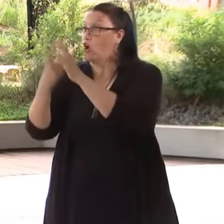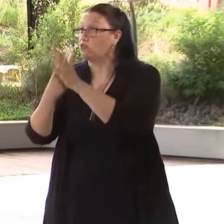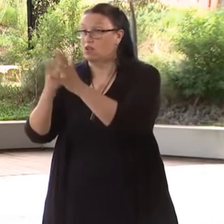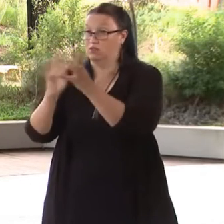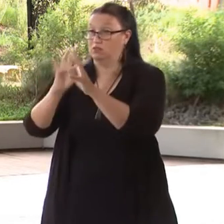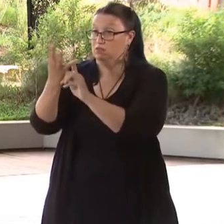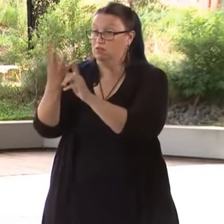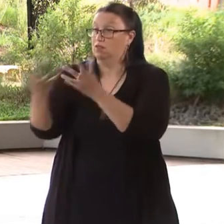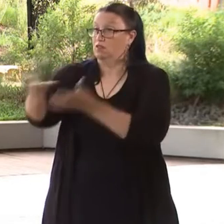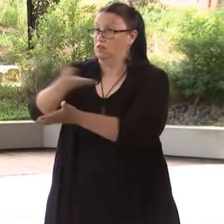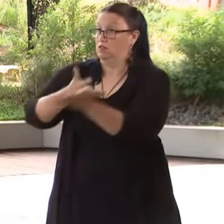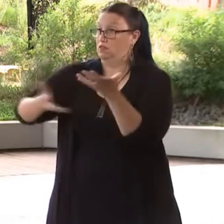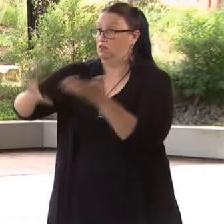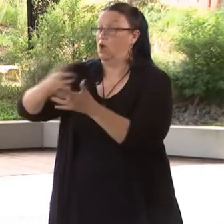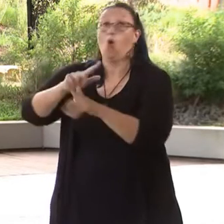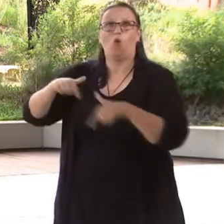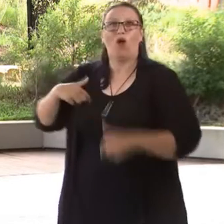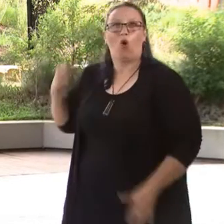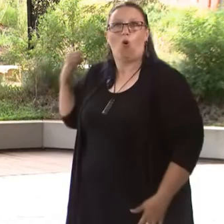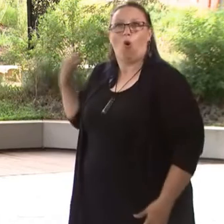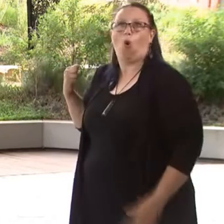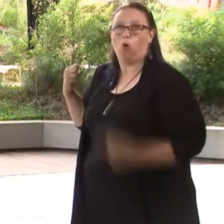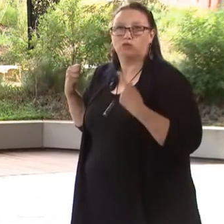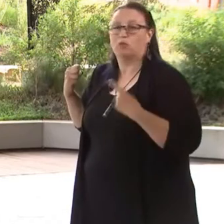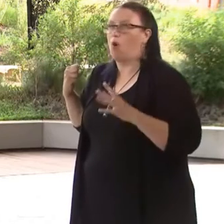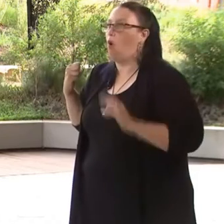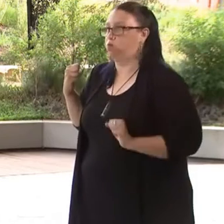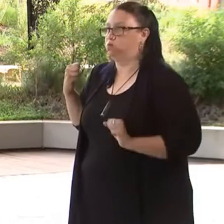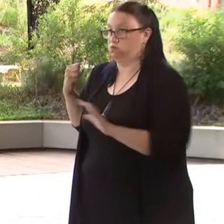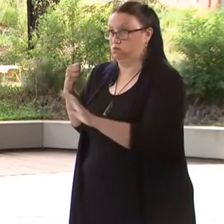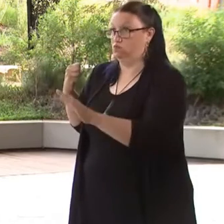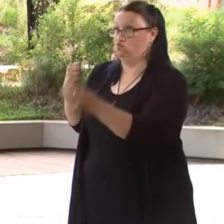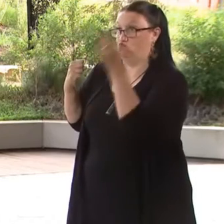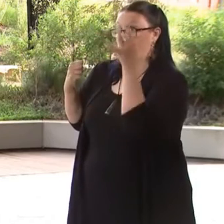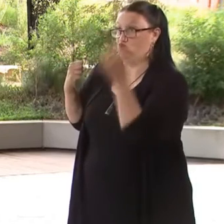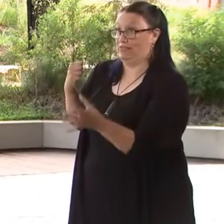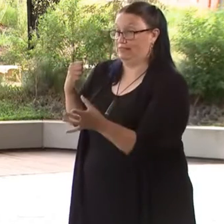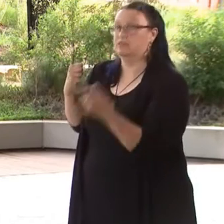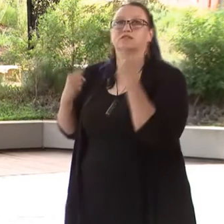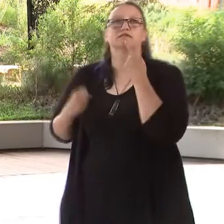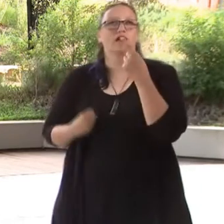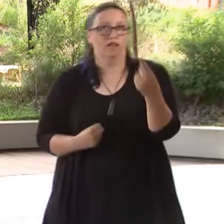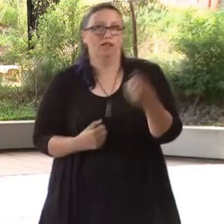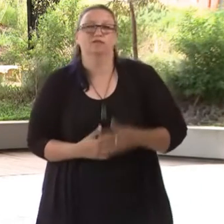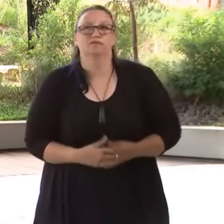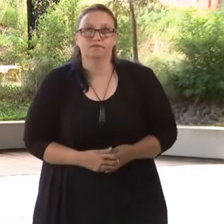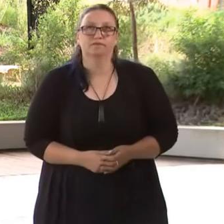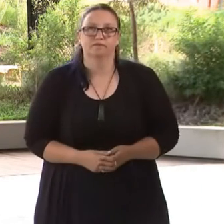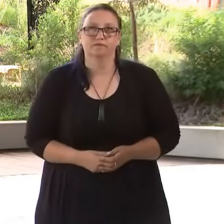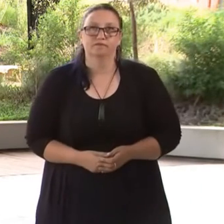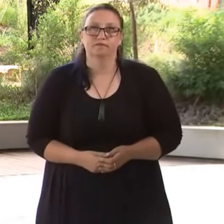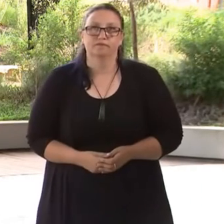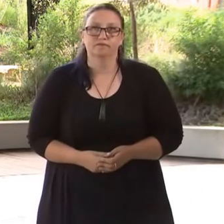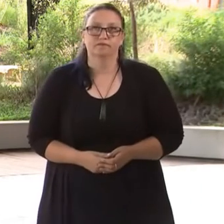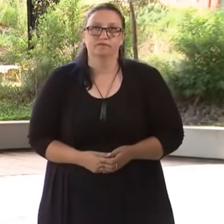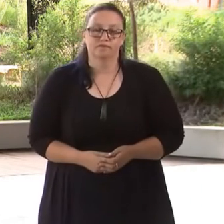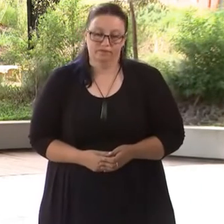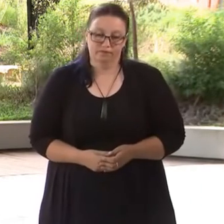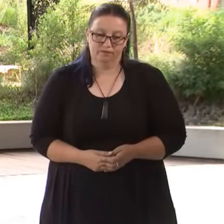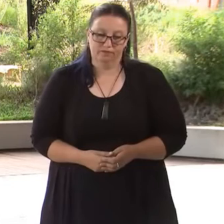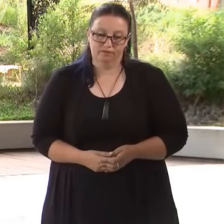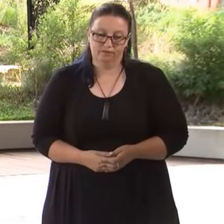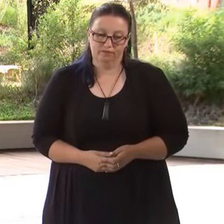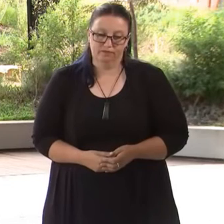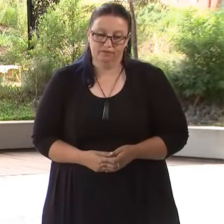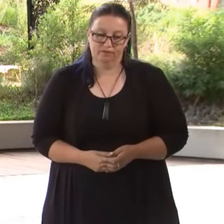findings, and then we will release it publicly given the significant interest in this case. So if I now go to the